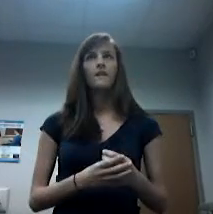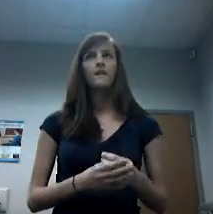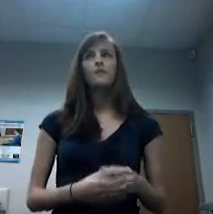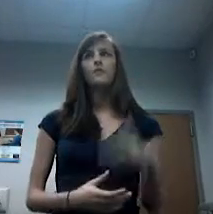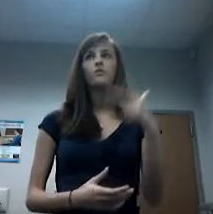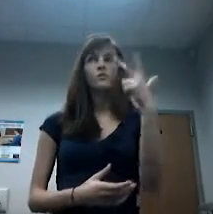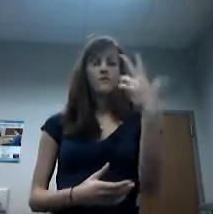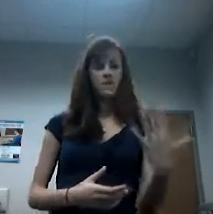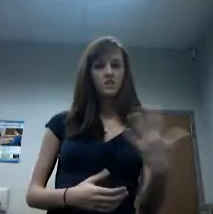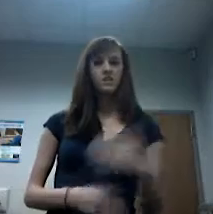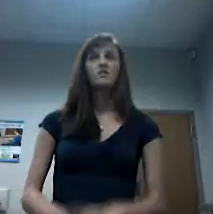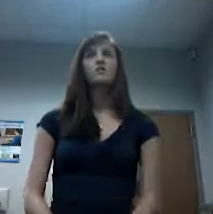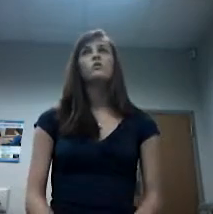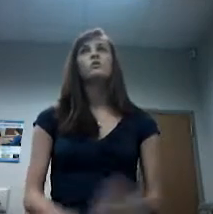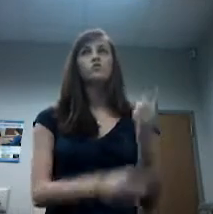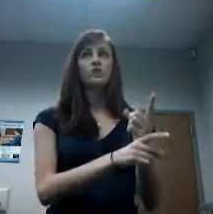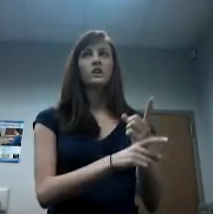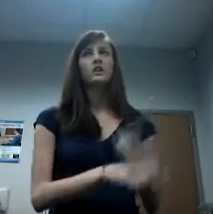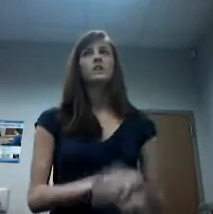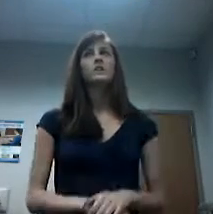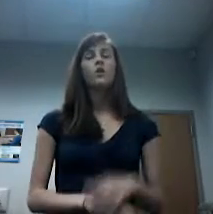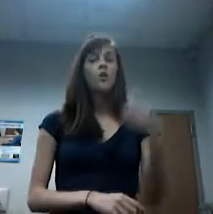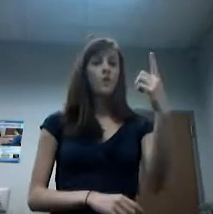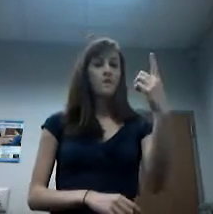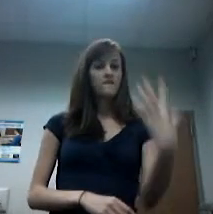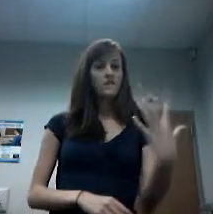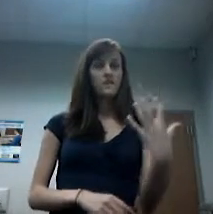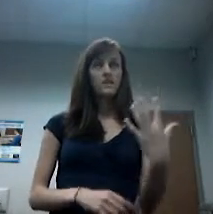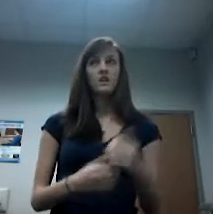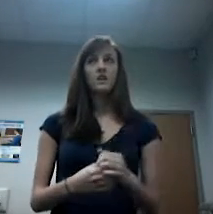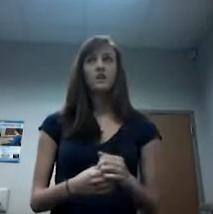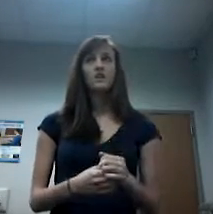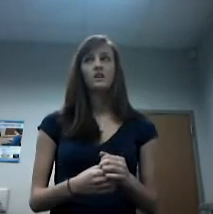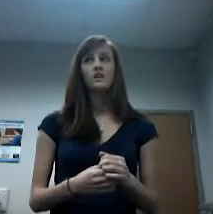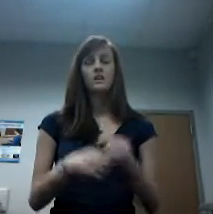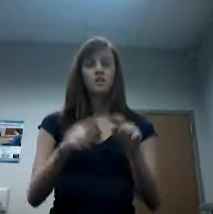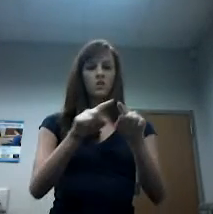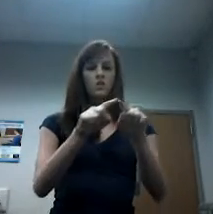3/5. Good. And out of those 3/5, 1/5 were what we call loyalists.